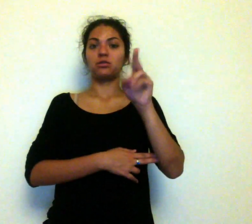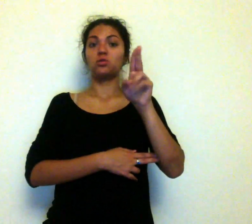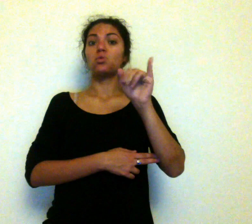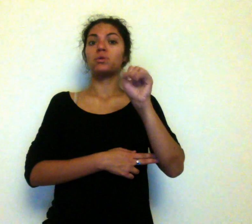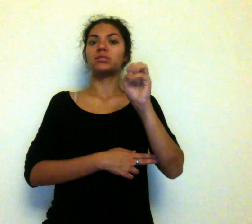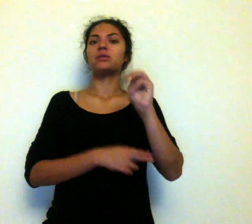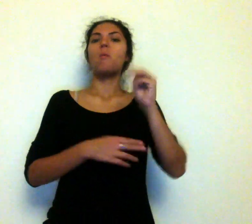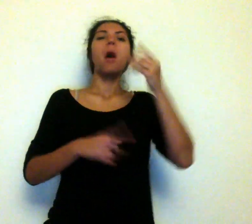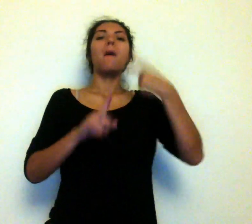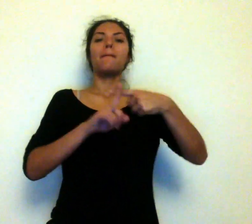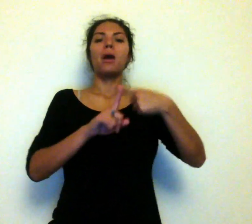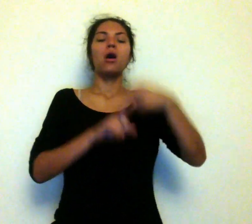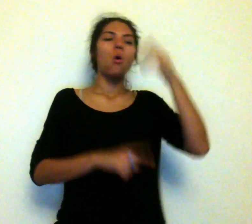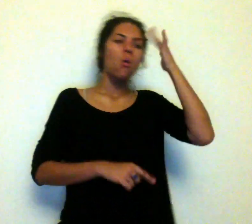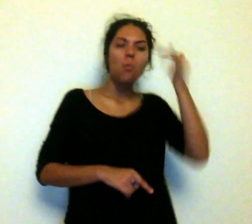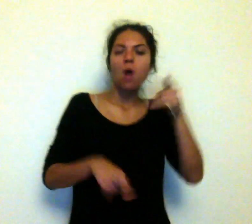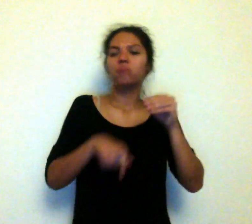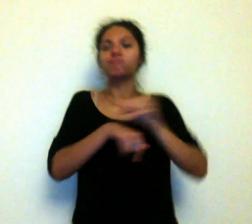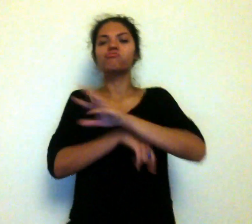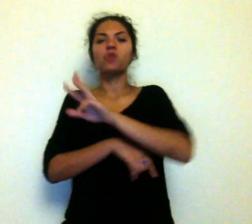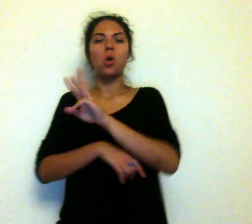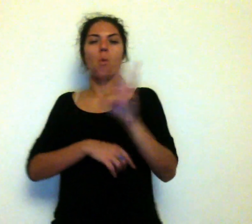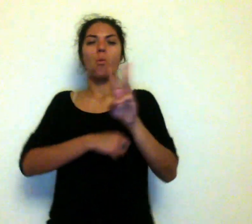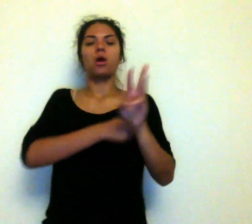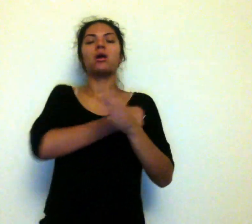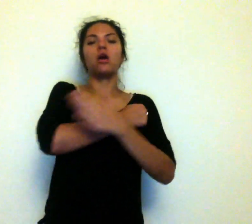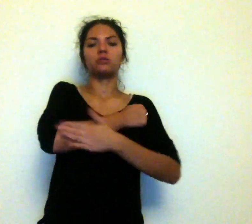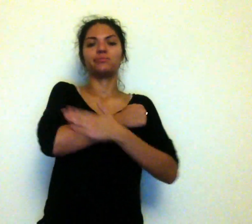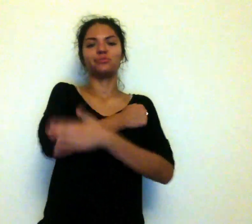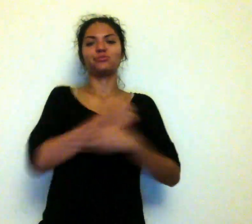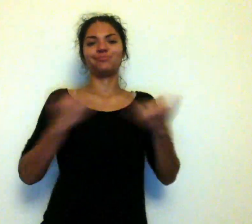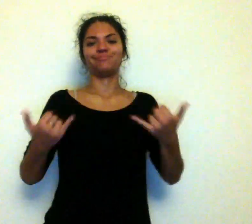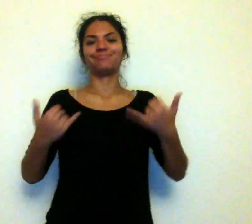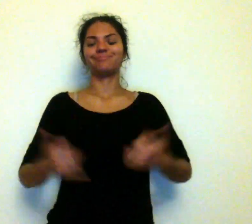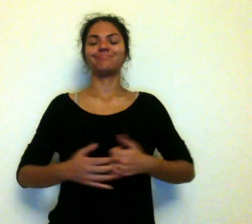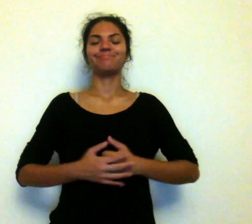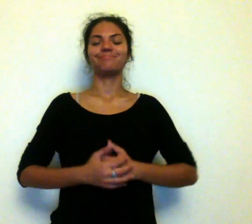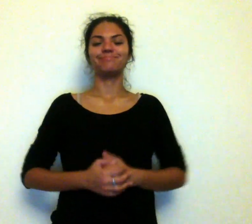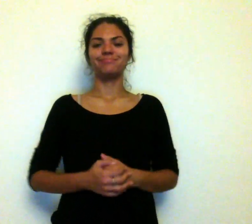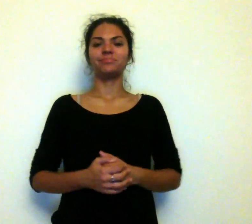and a production of Ravi Zacharias International Ministries, Atlanta, Georgia.